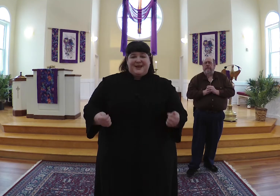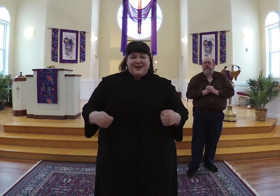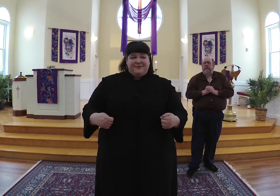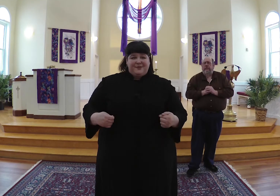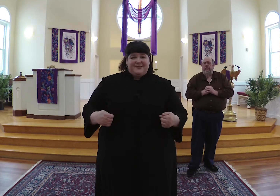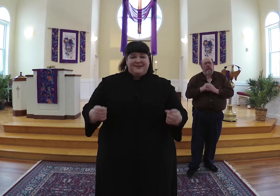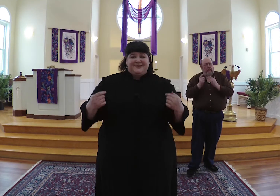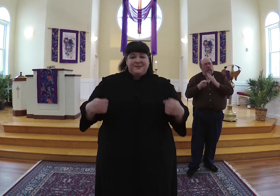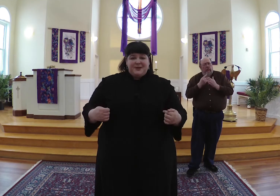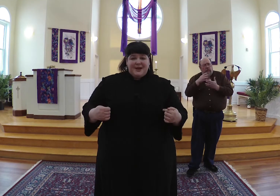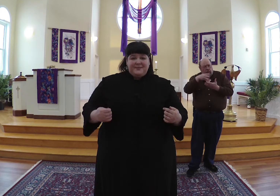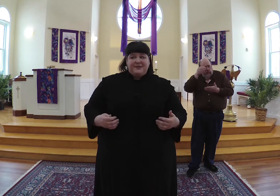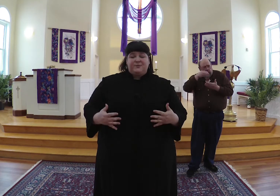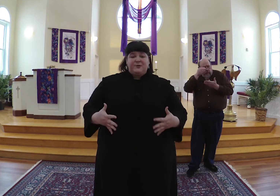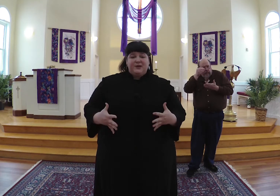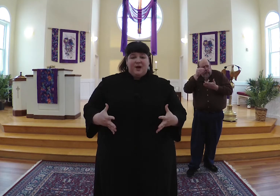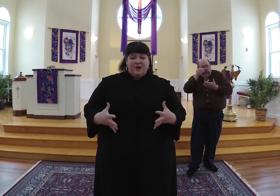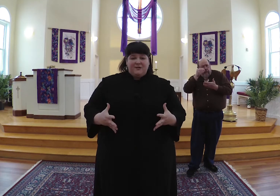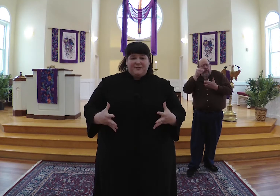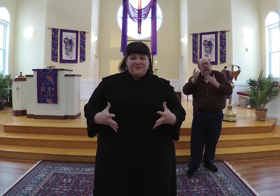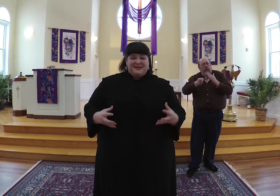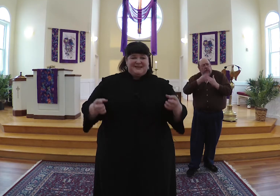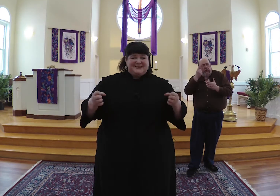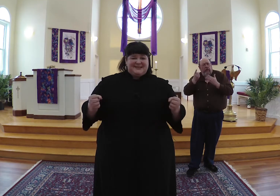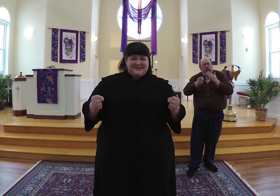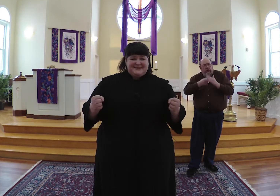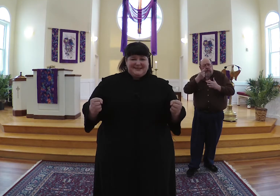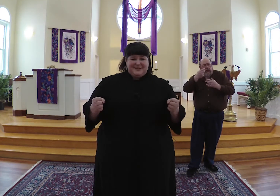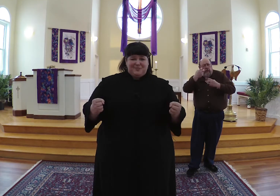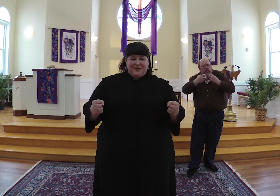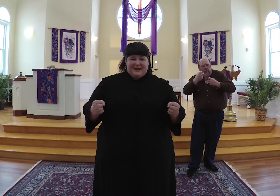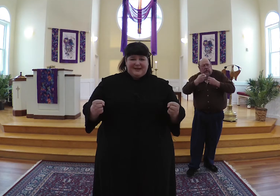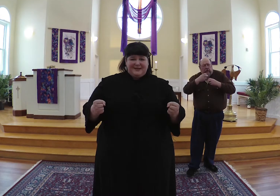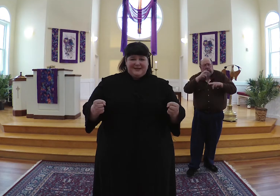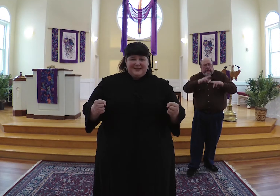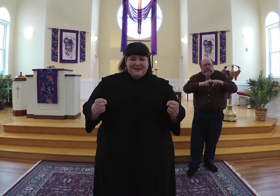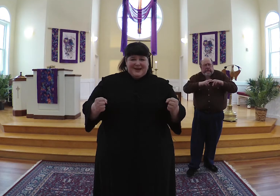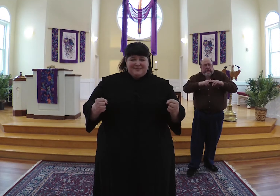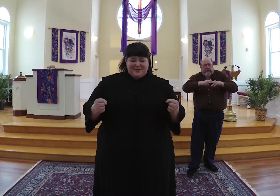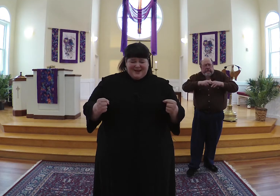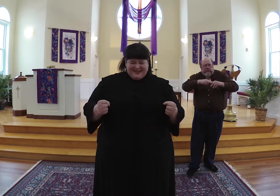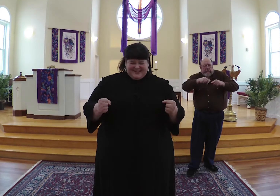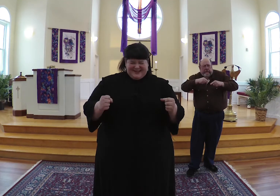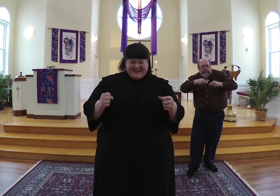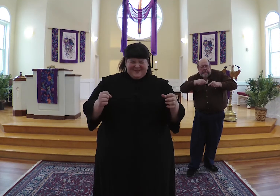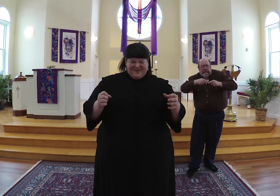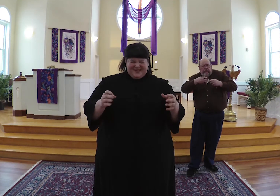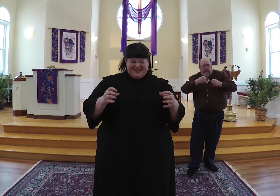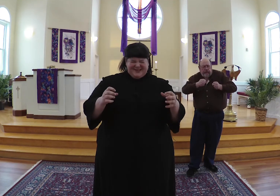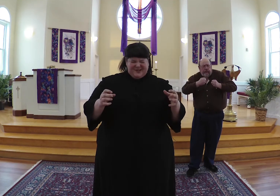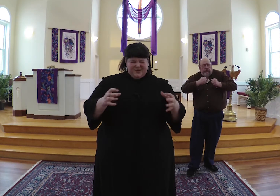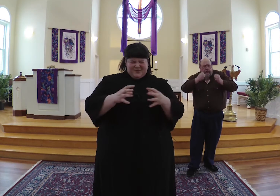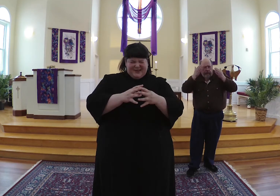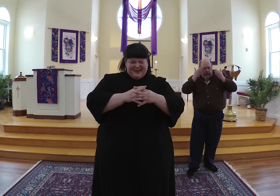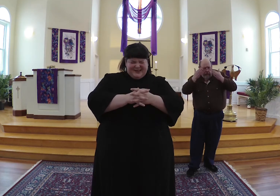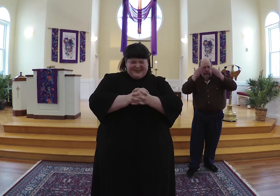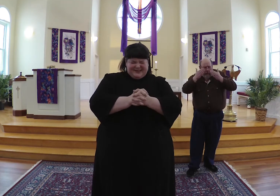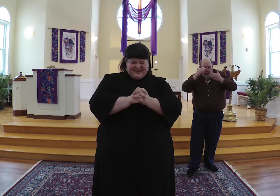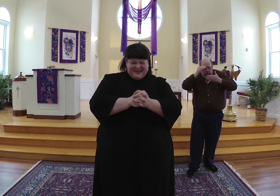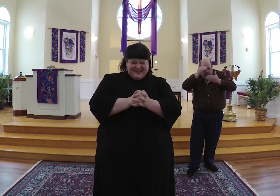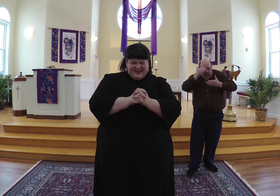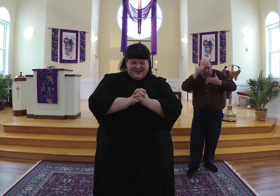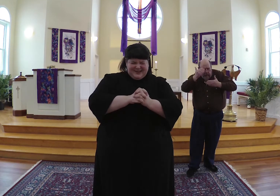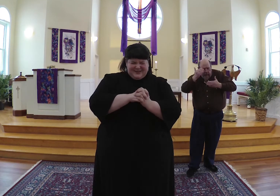And something I've learned is that sometimes it's really hard for me to sit still and pray. I'm trying to sit and focus and close my